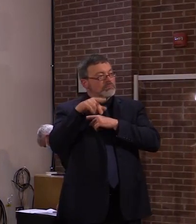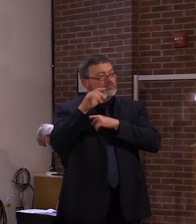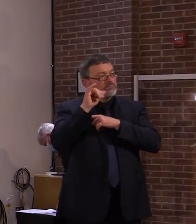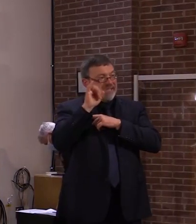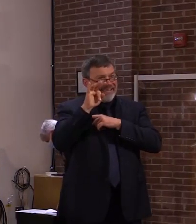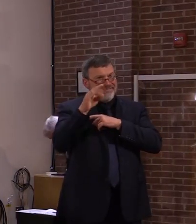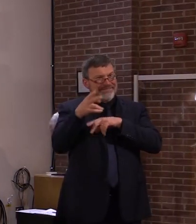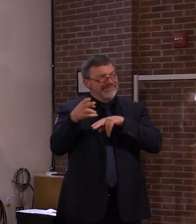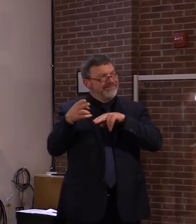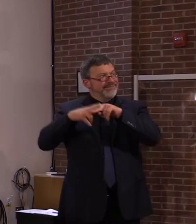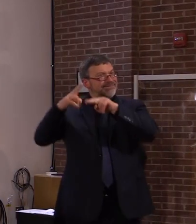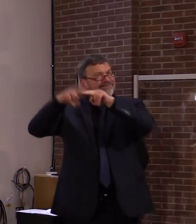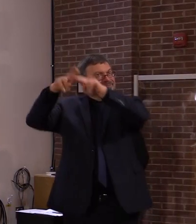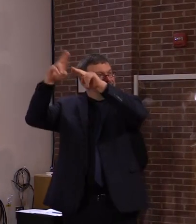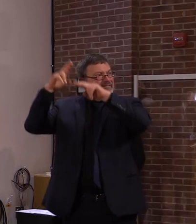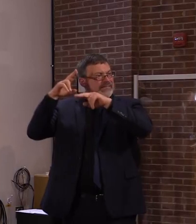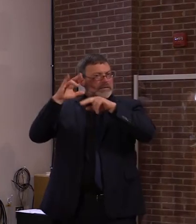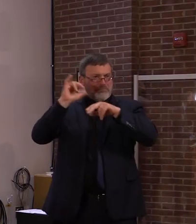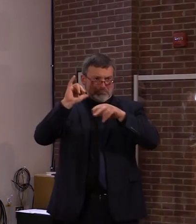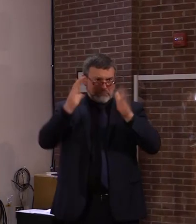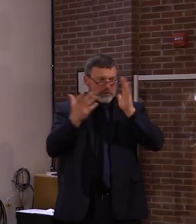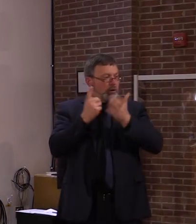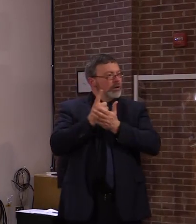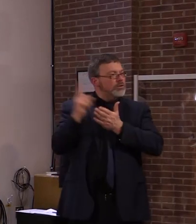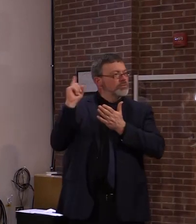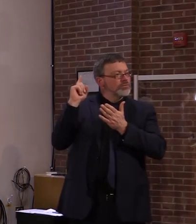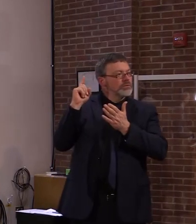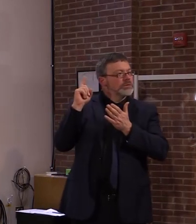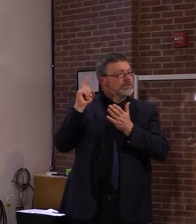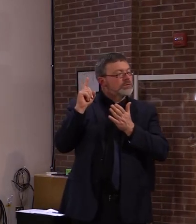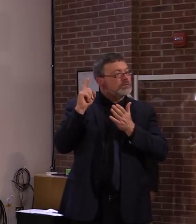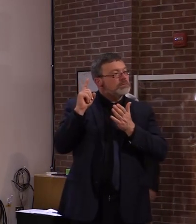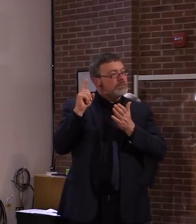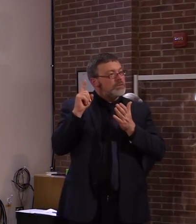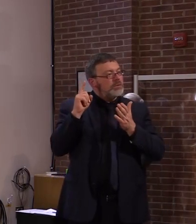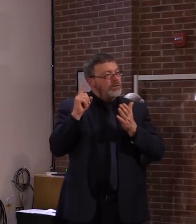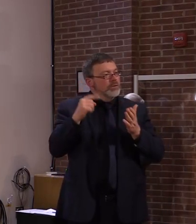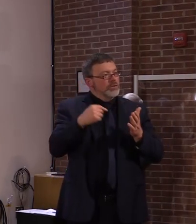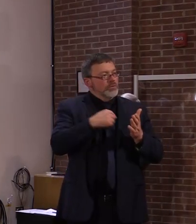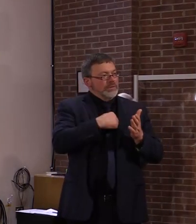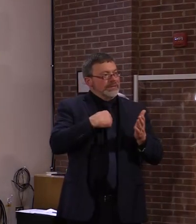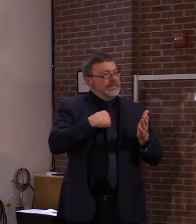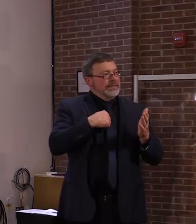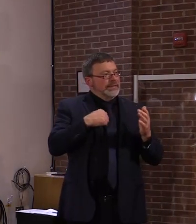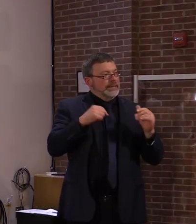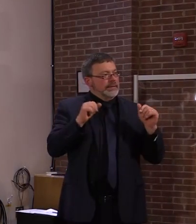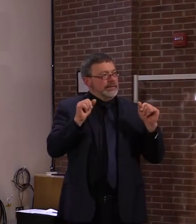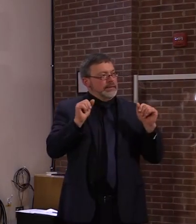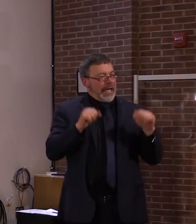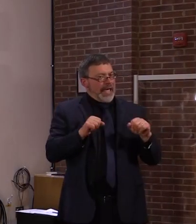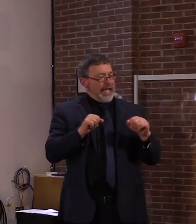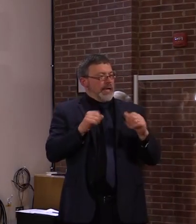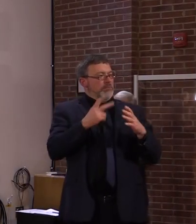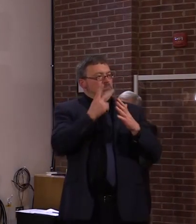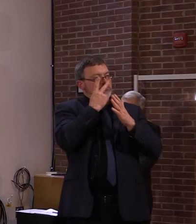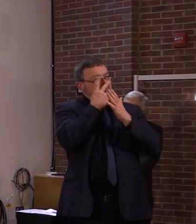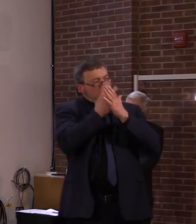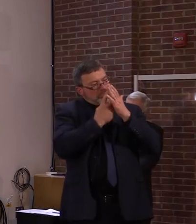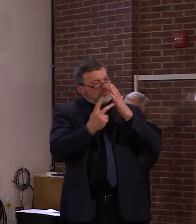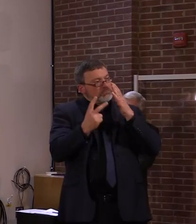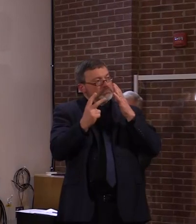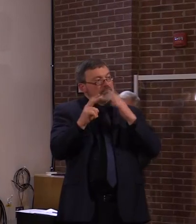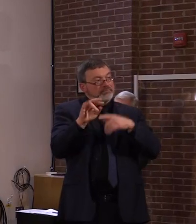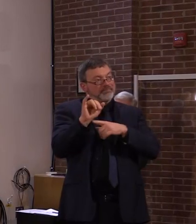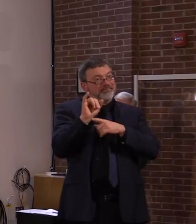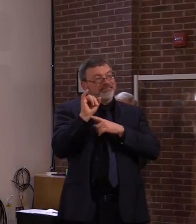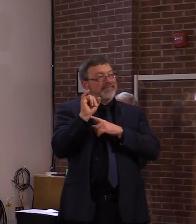last week in those peak days. So one would predict that if people are going to get